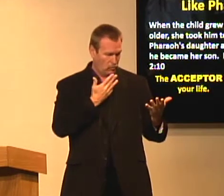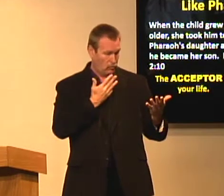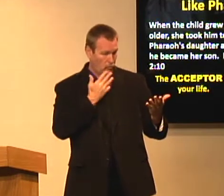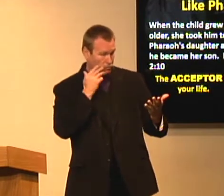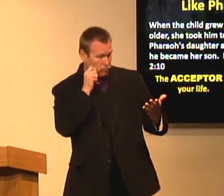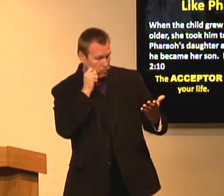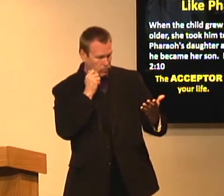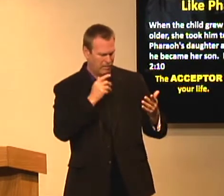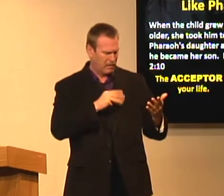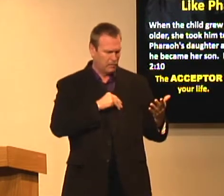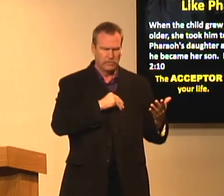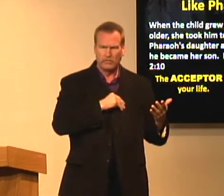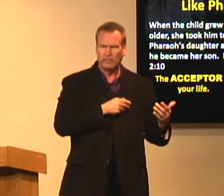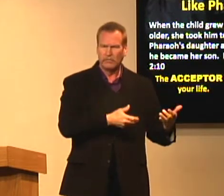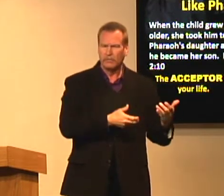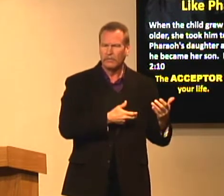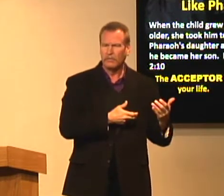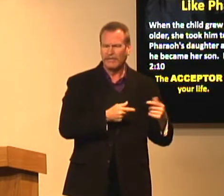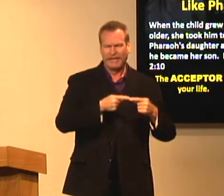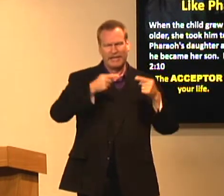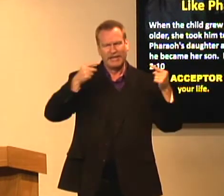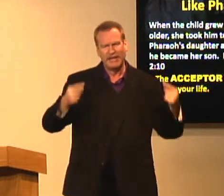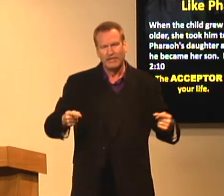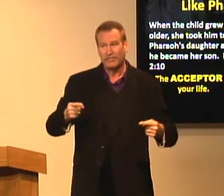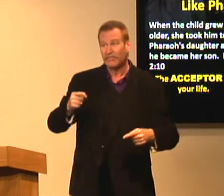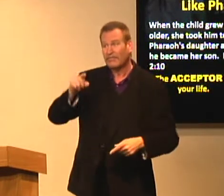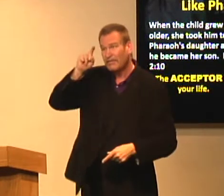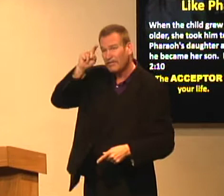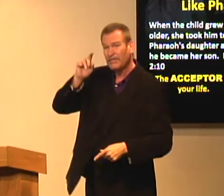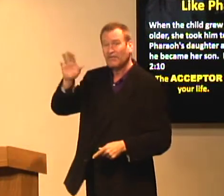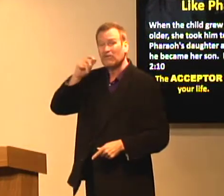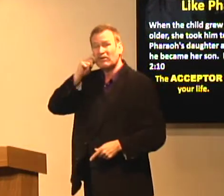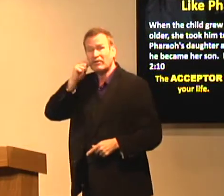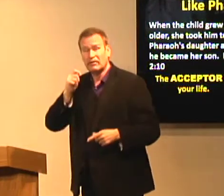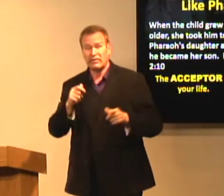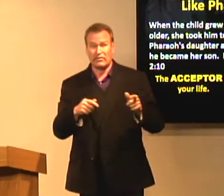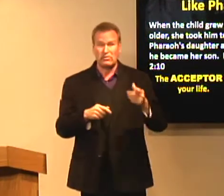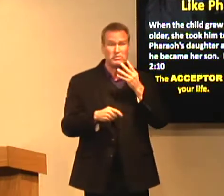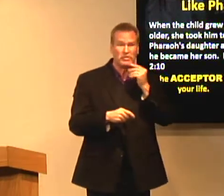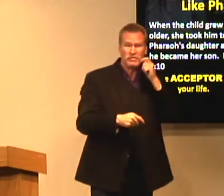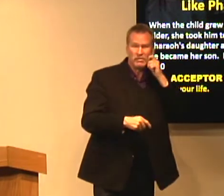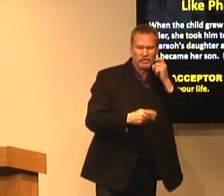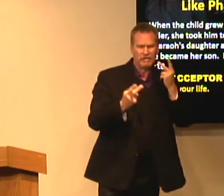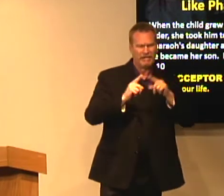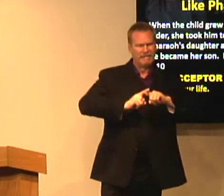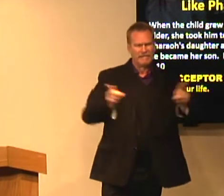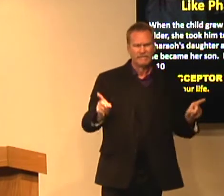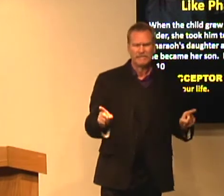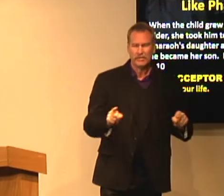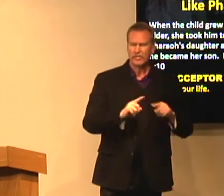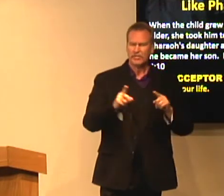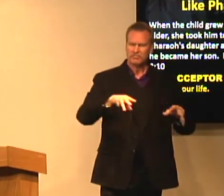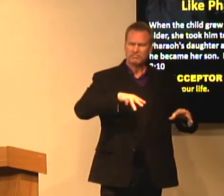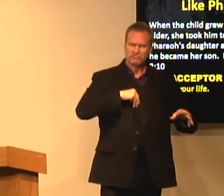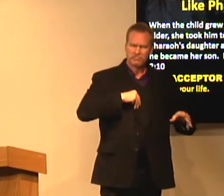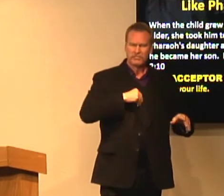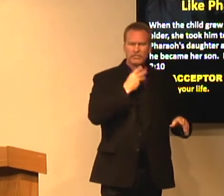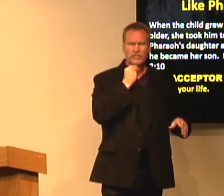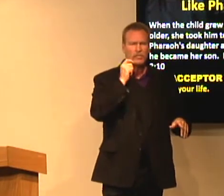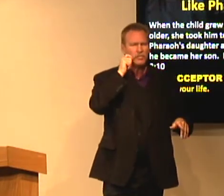own. Didn't matter the color of his skin, didn't matter how different he was from her. Because they were